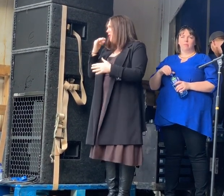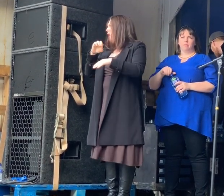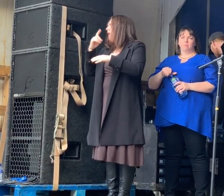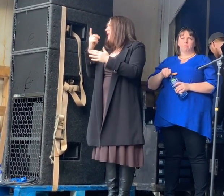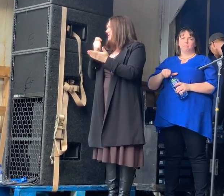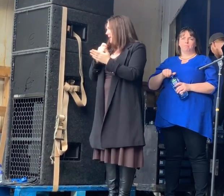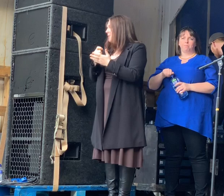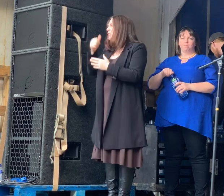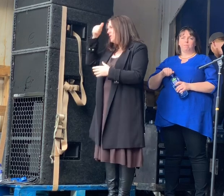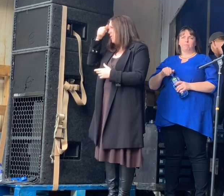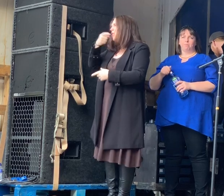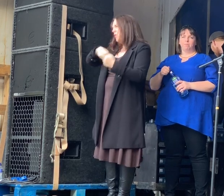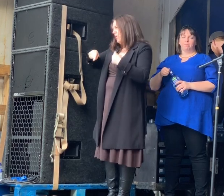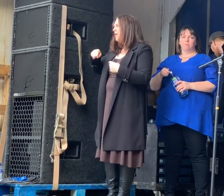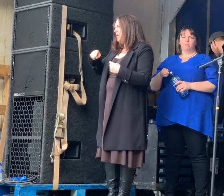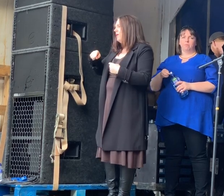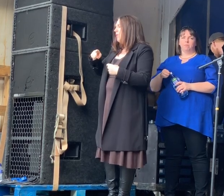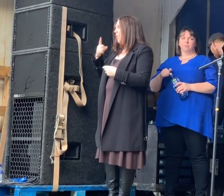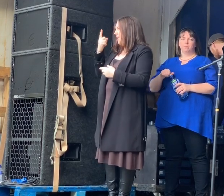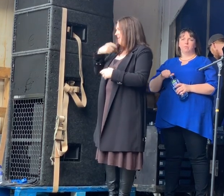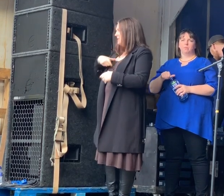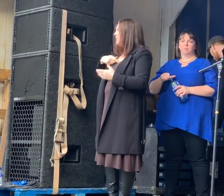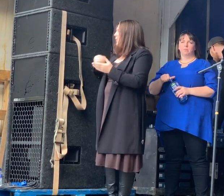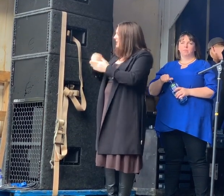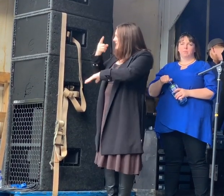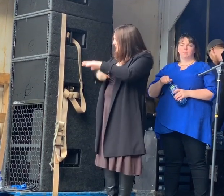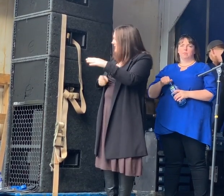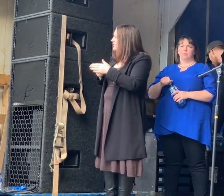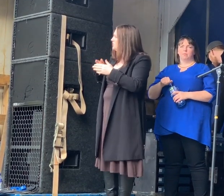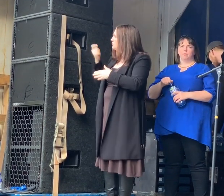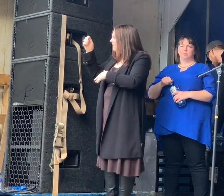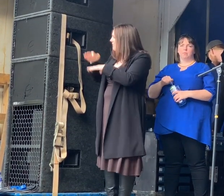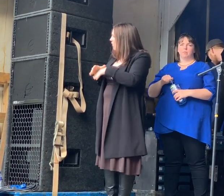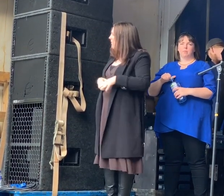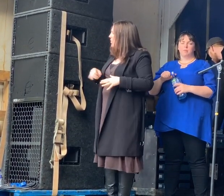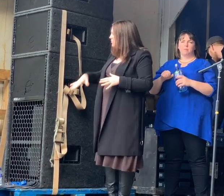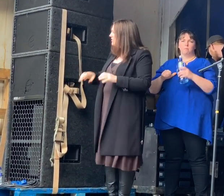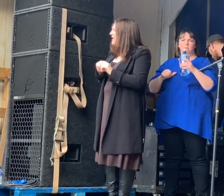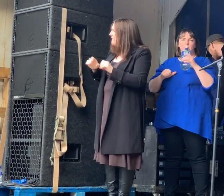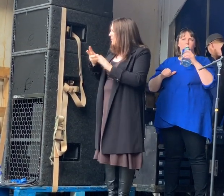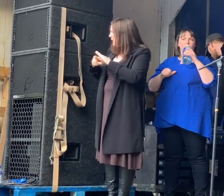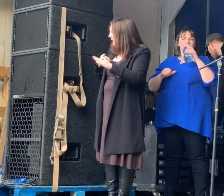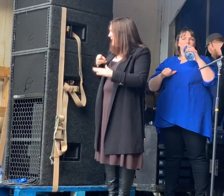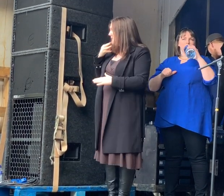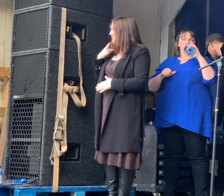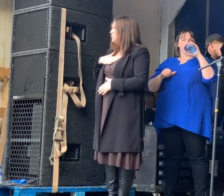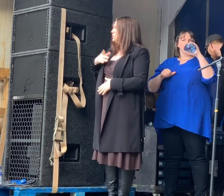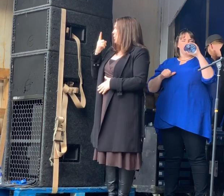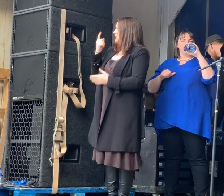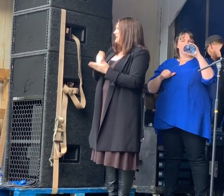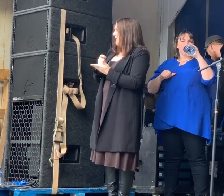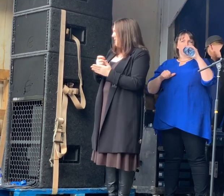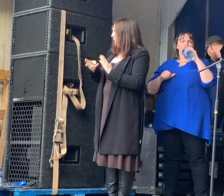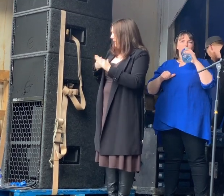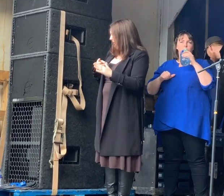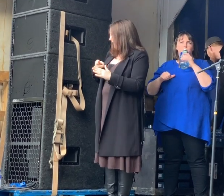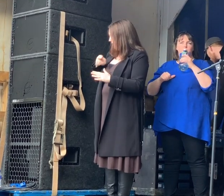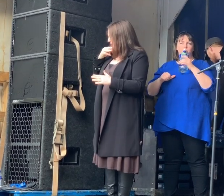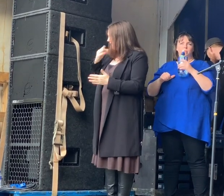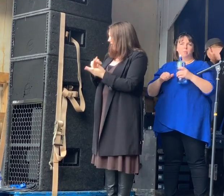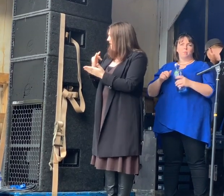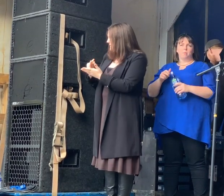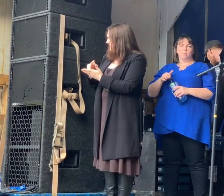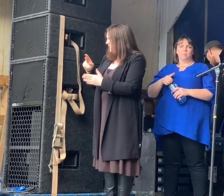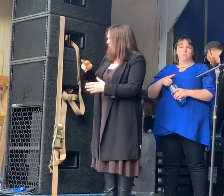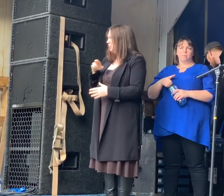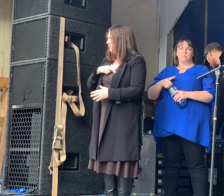a disability travels for an abortion every week. By no means is that rare. It means they will more than